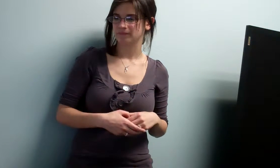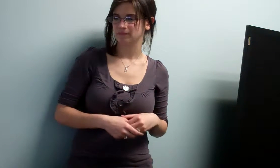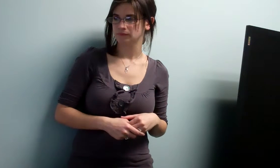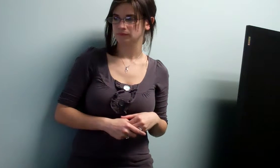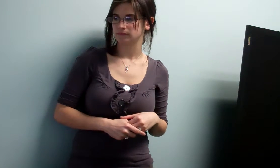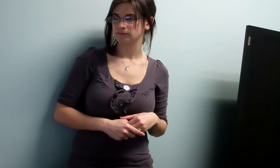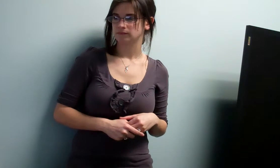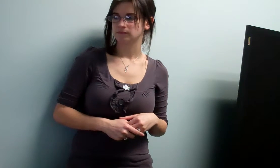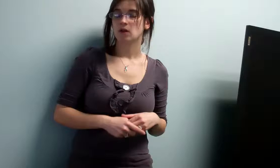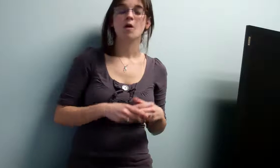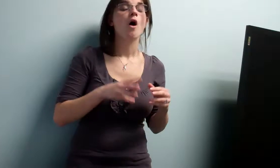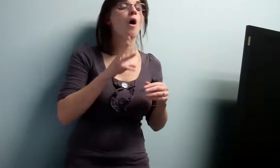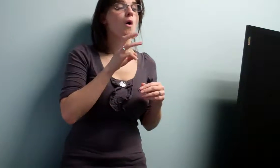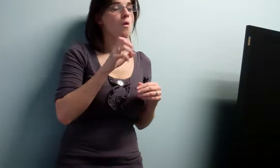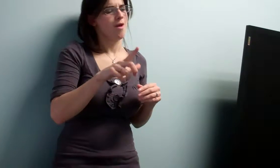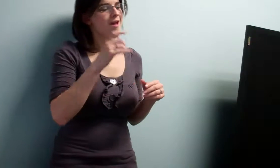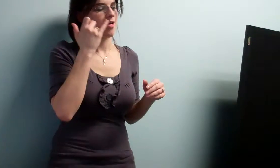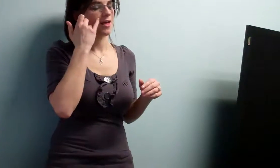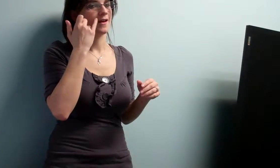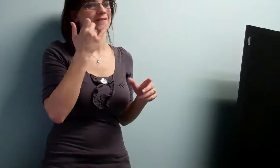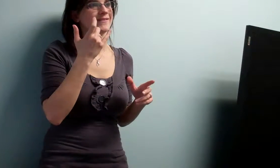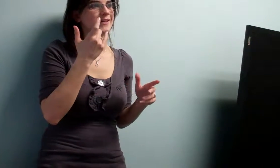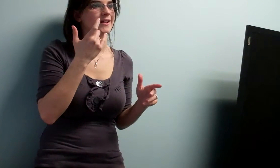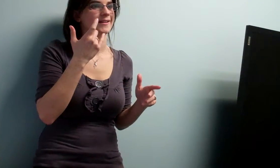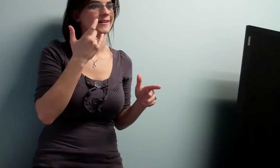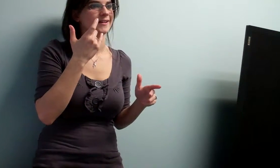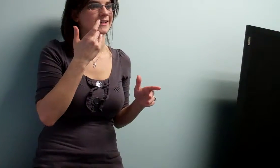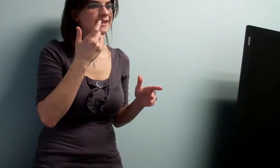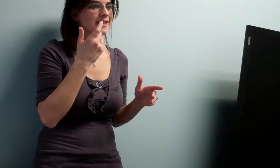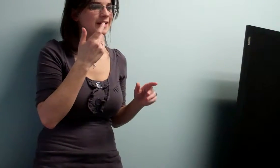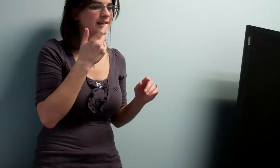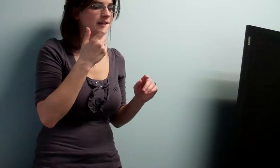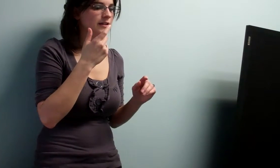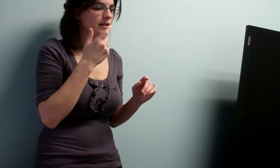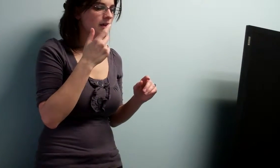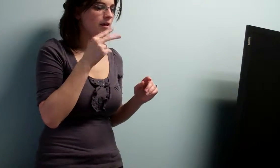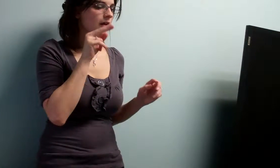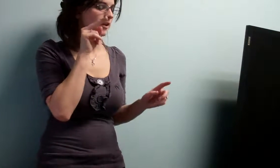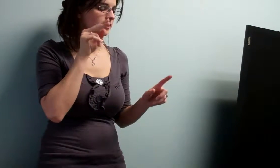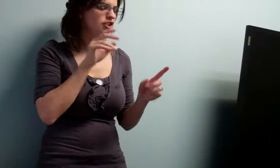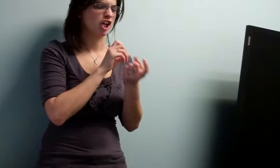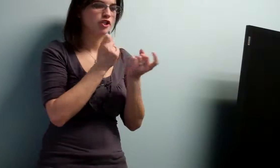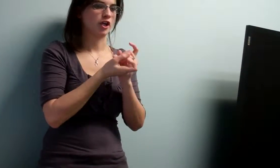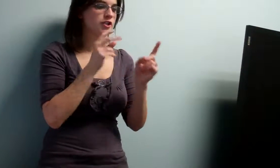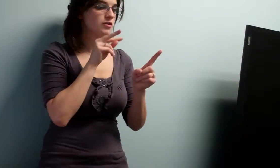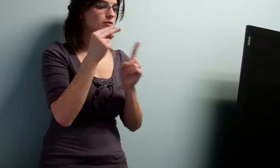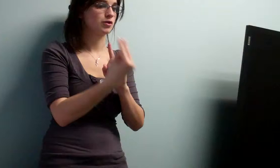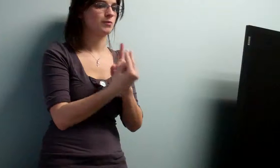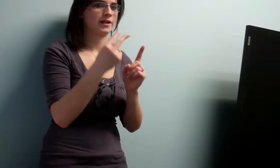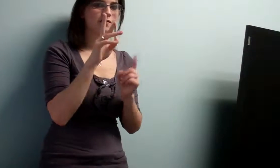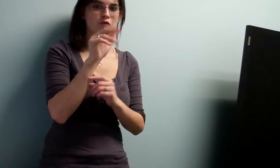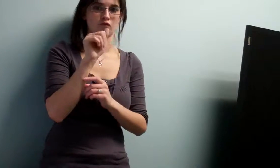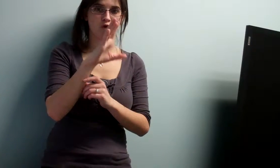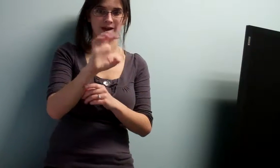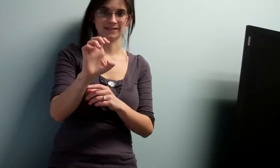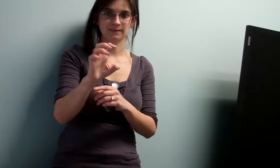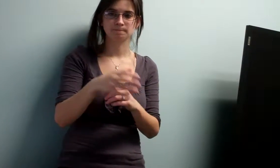Well, it kind of gets to the differences in terms of perspectives of race, the way in which people of different